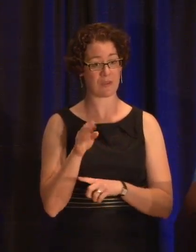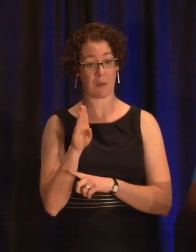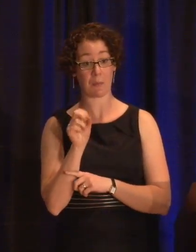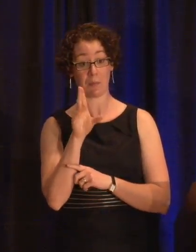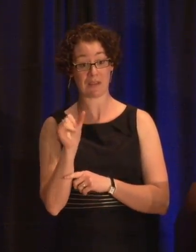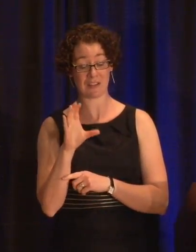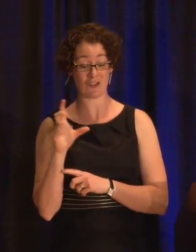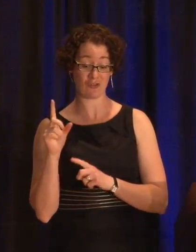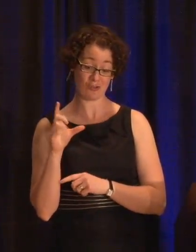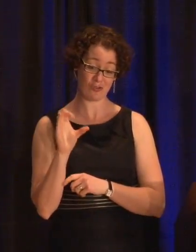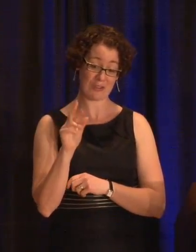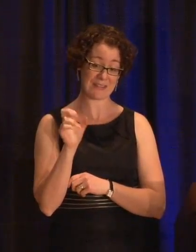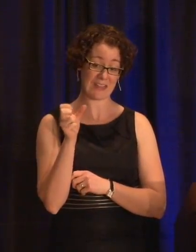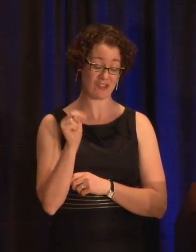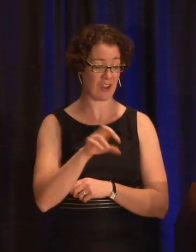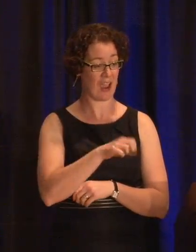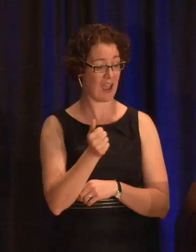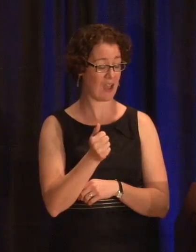crustacean.